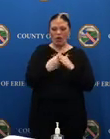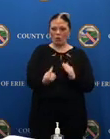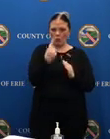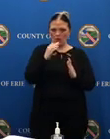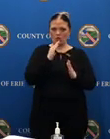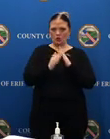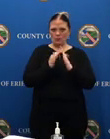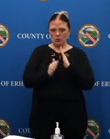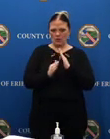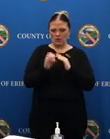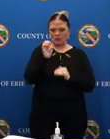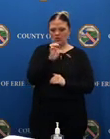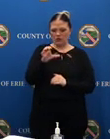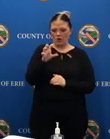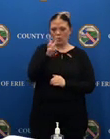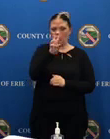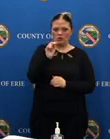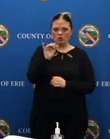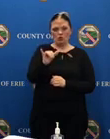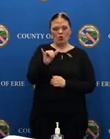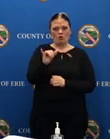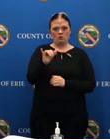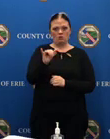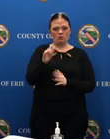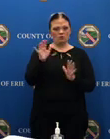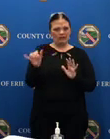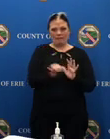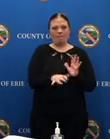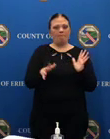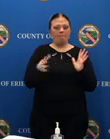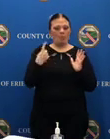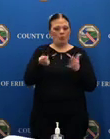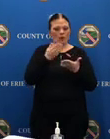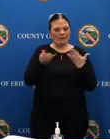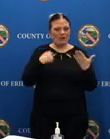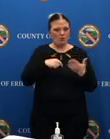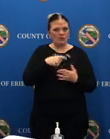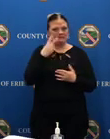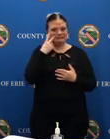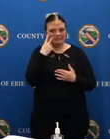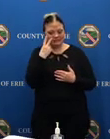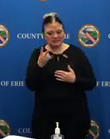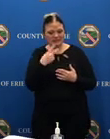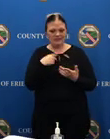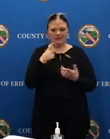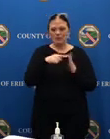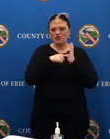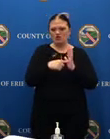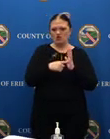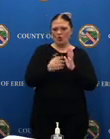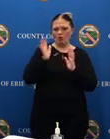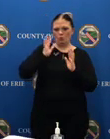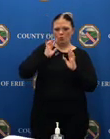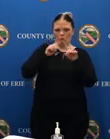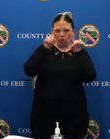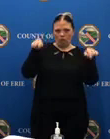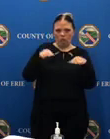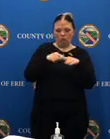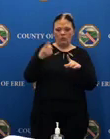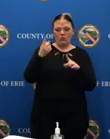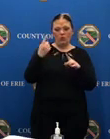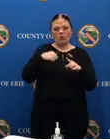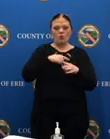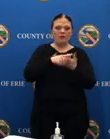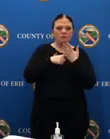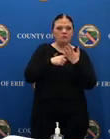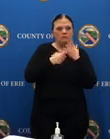community, Erie County and Western New York. And one of the things that we are seeing, we showed a little on the screen earlier, is that when we talk about getting through this as a